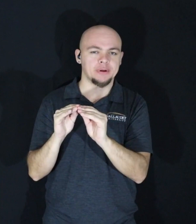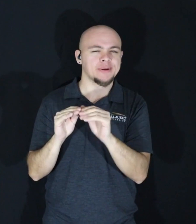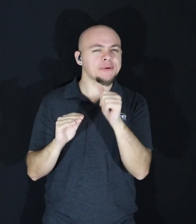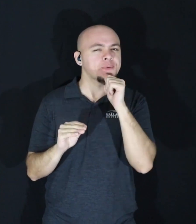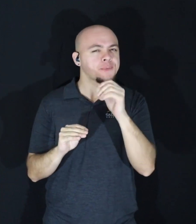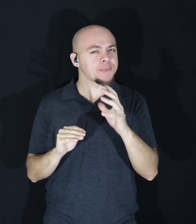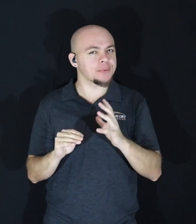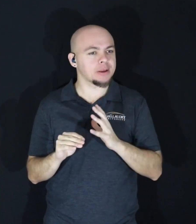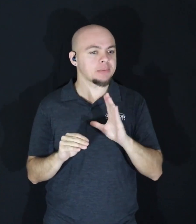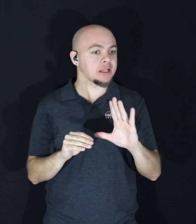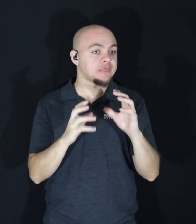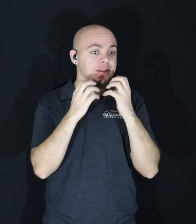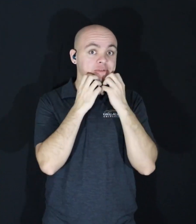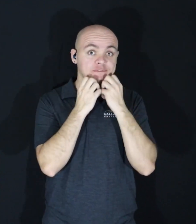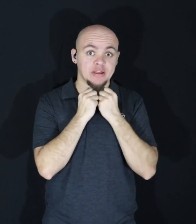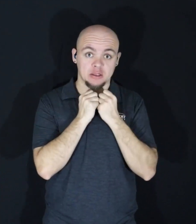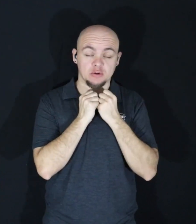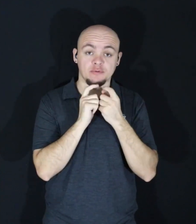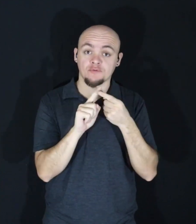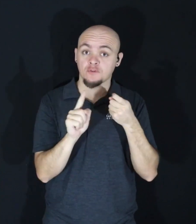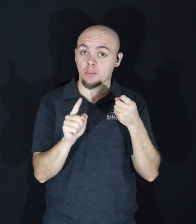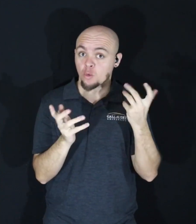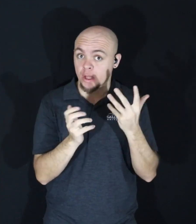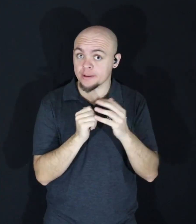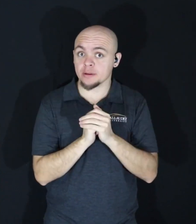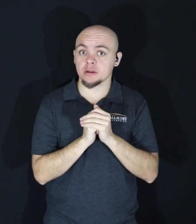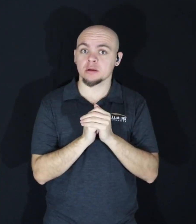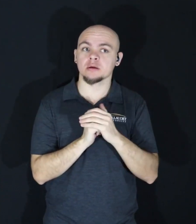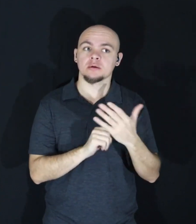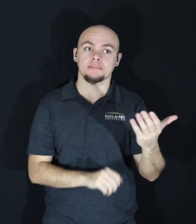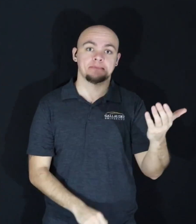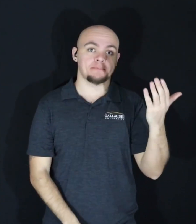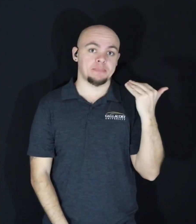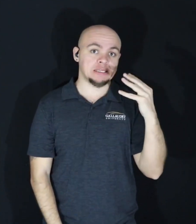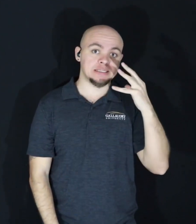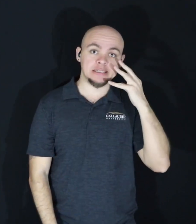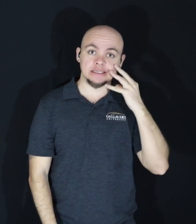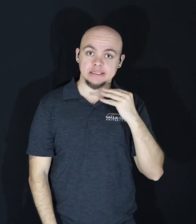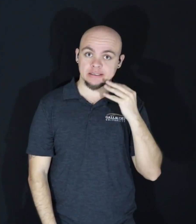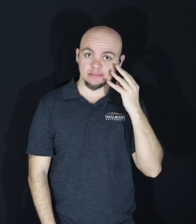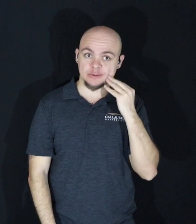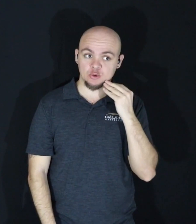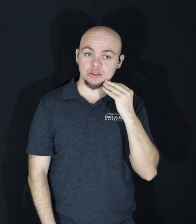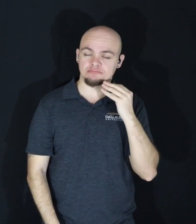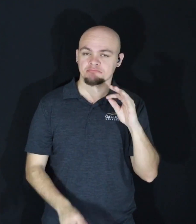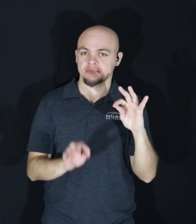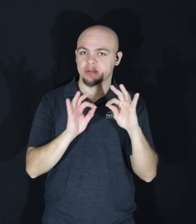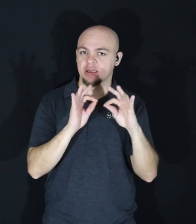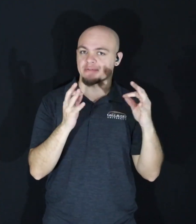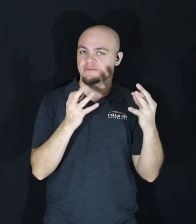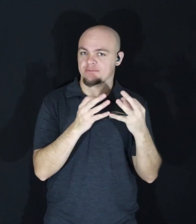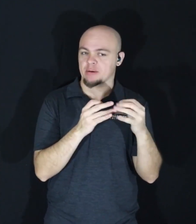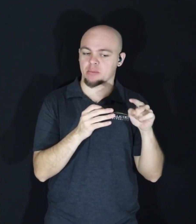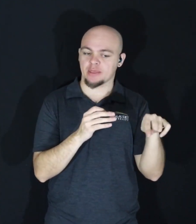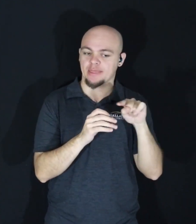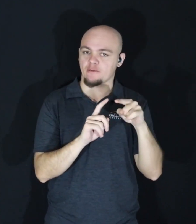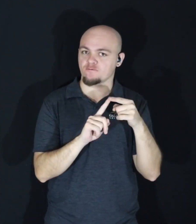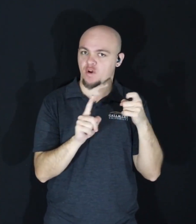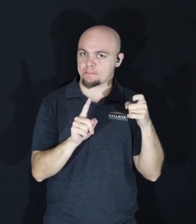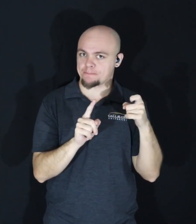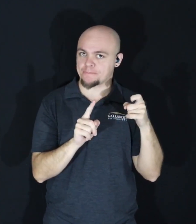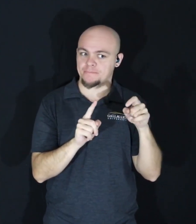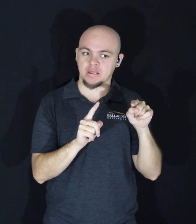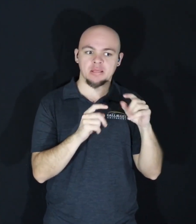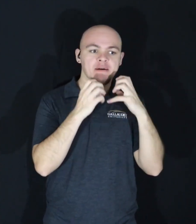their values from their past experiences and their family of origin. And those values got us to